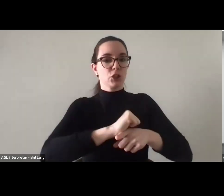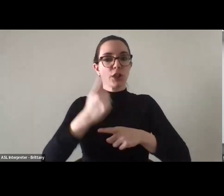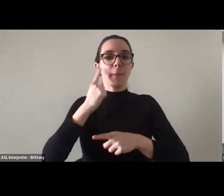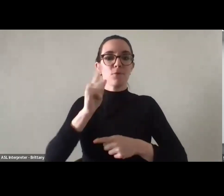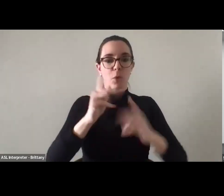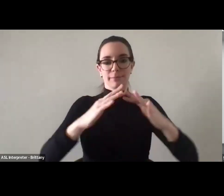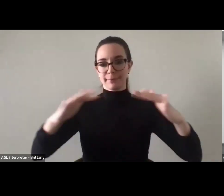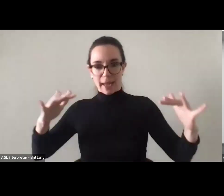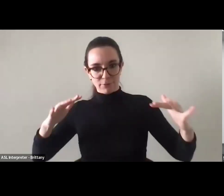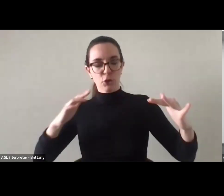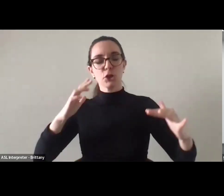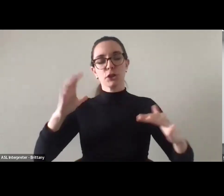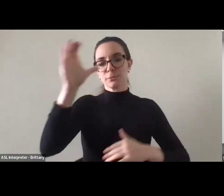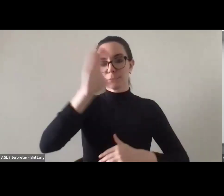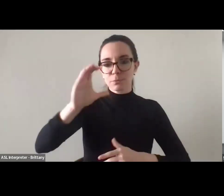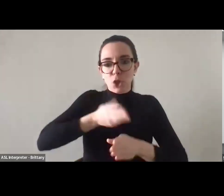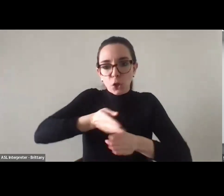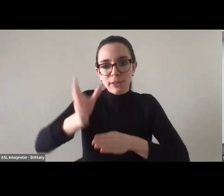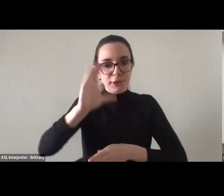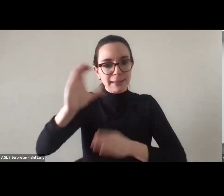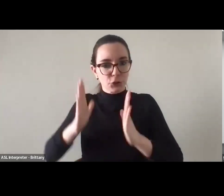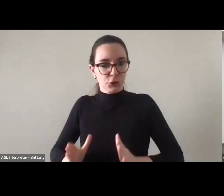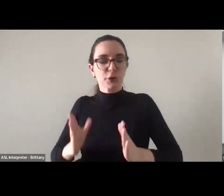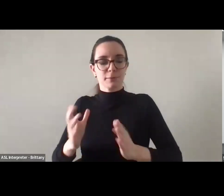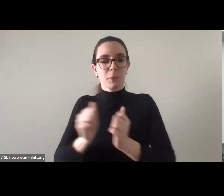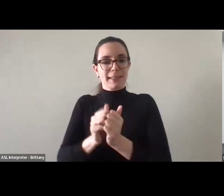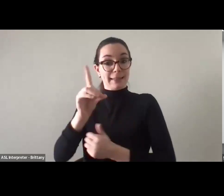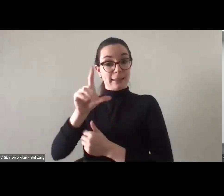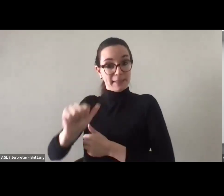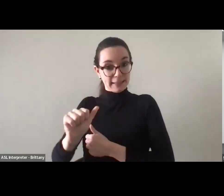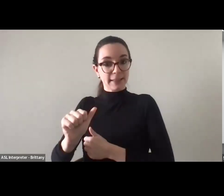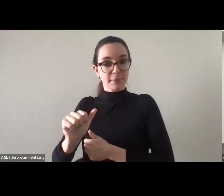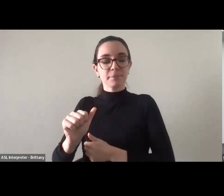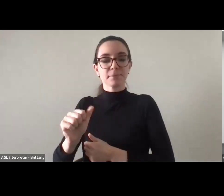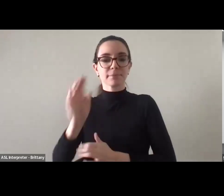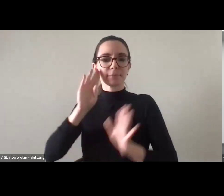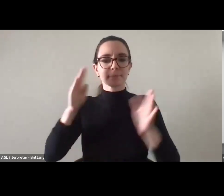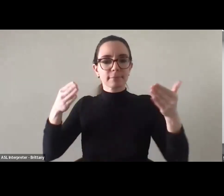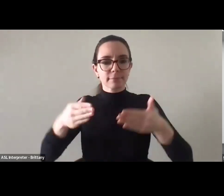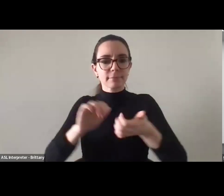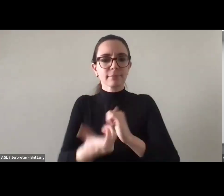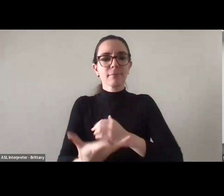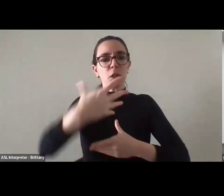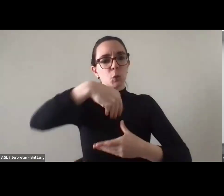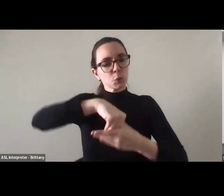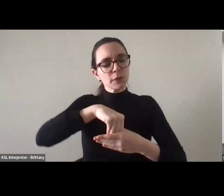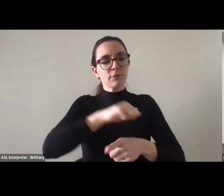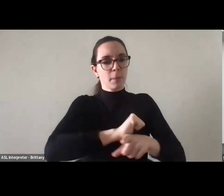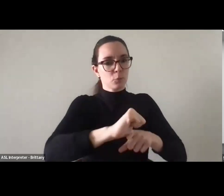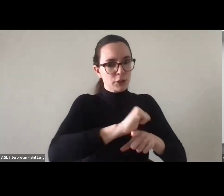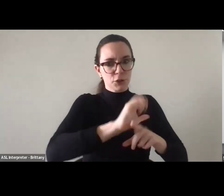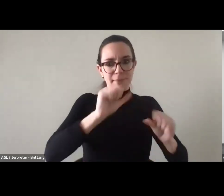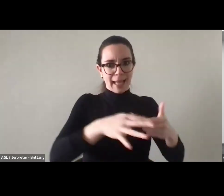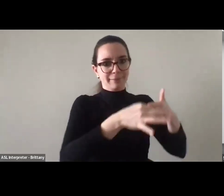including people with disabilities. PIA has been focusing on how inclusive apprenticeships and related work-based learning can drive roads to good